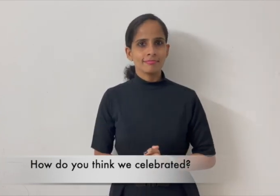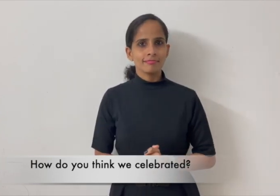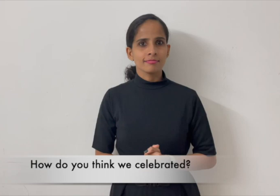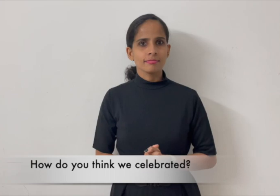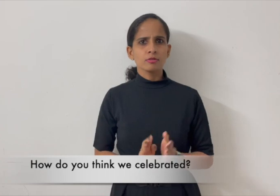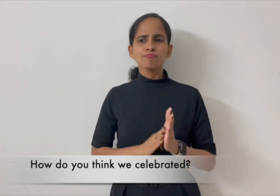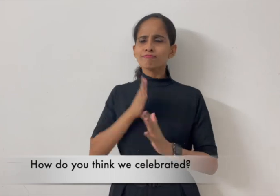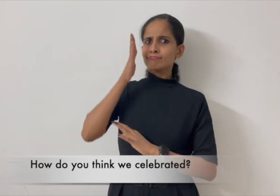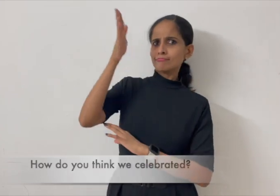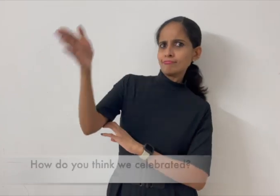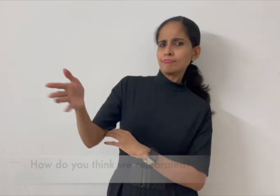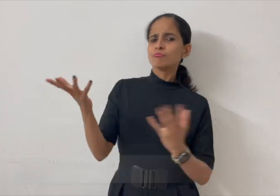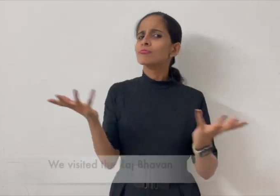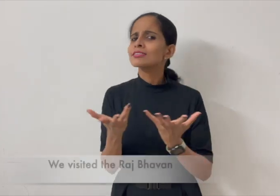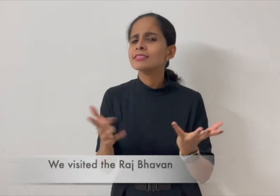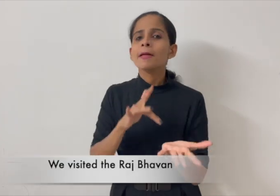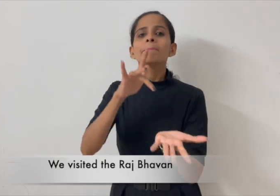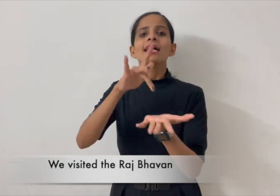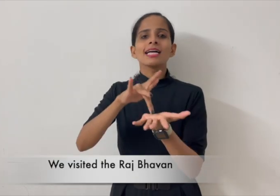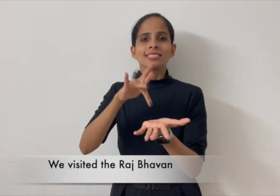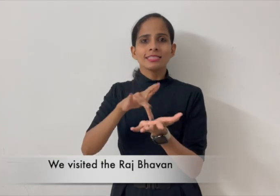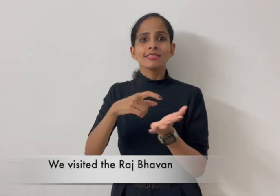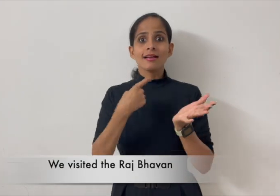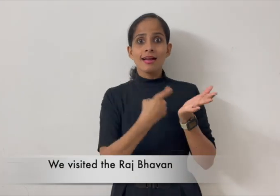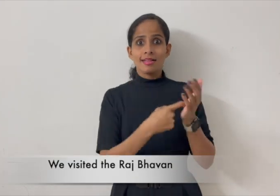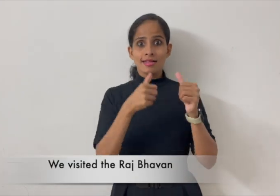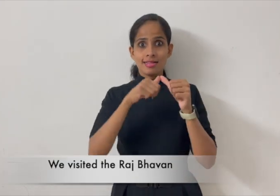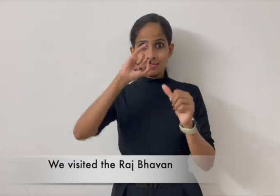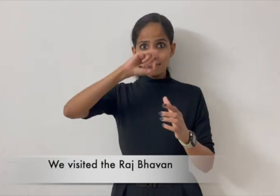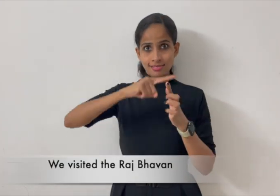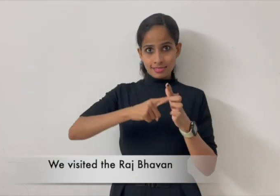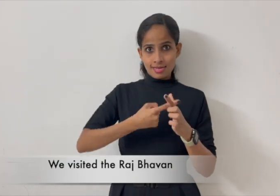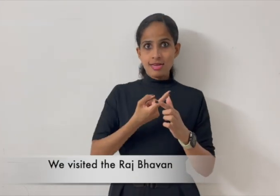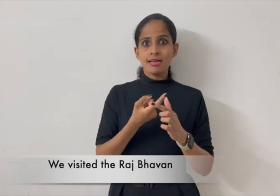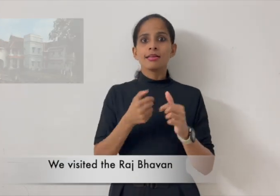We visited the Raj Bhavan